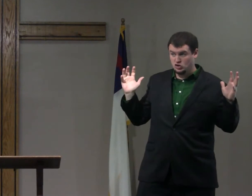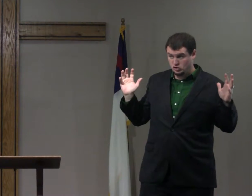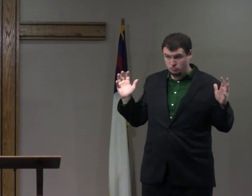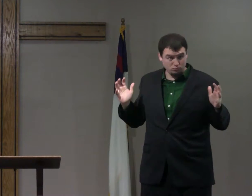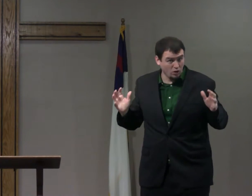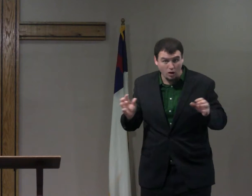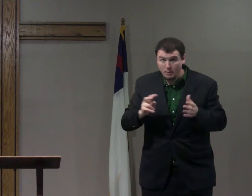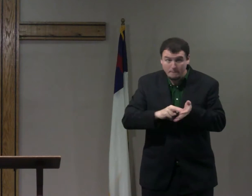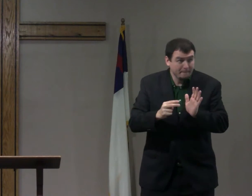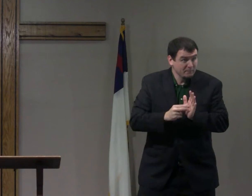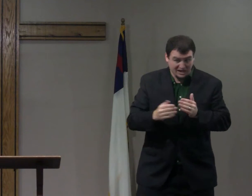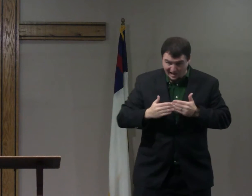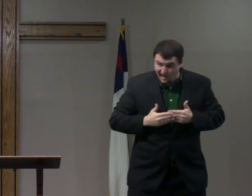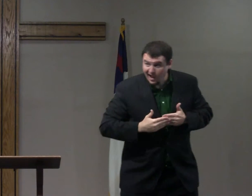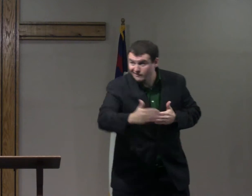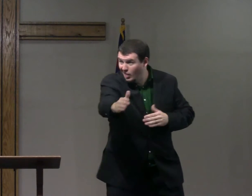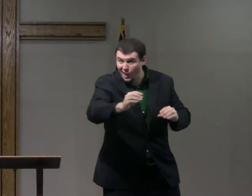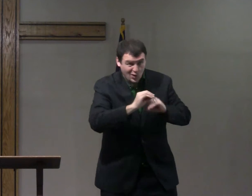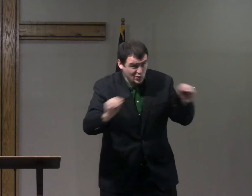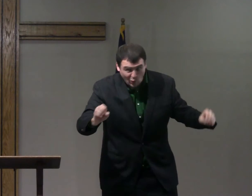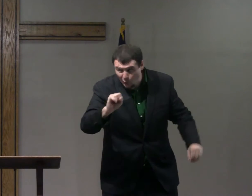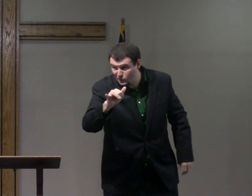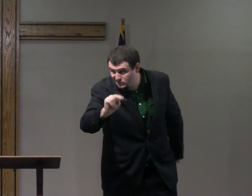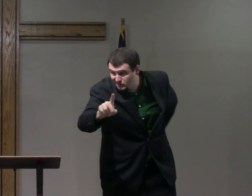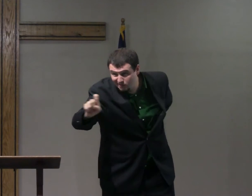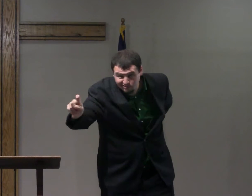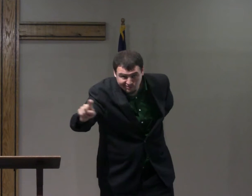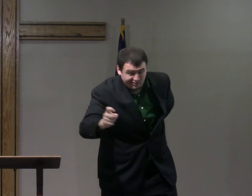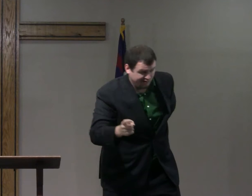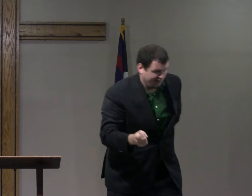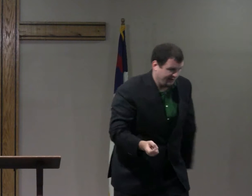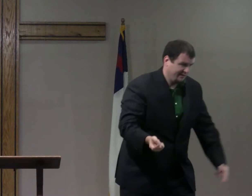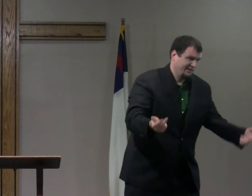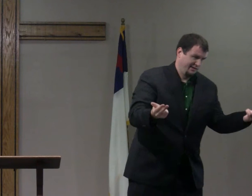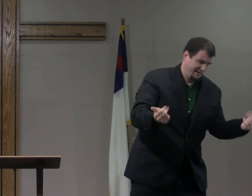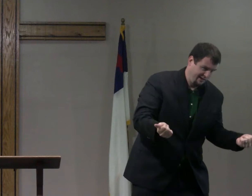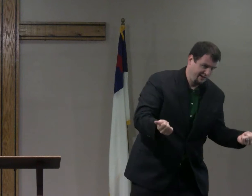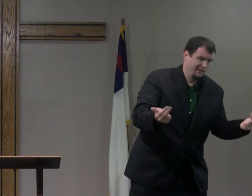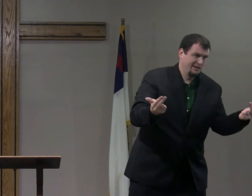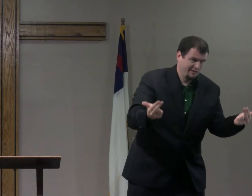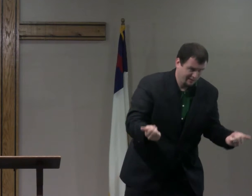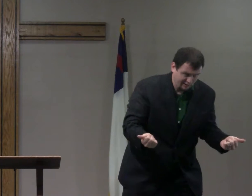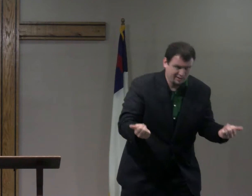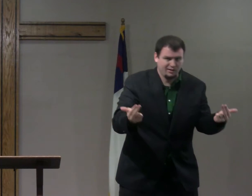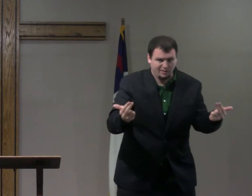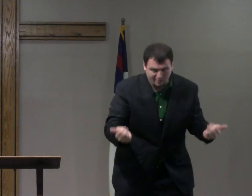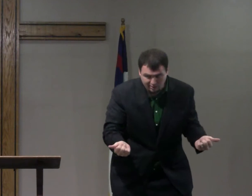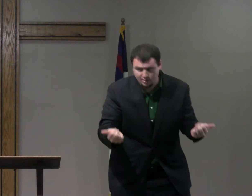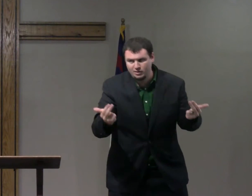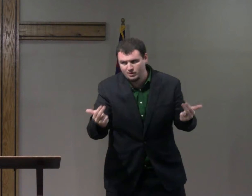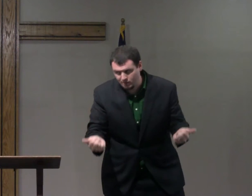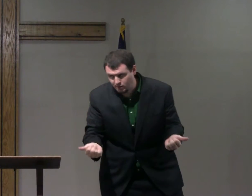Savior, and I'm saved. I was saved. But then after that, does that mean I never had to sin again? Ha ha